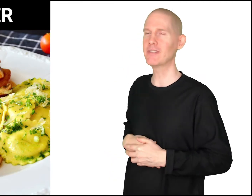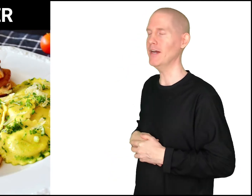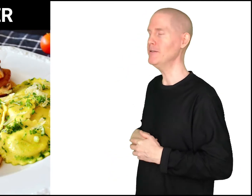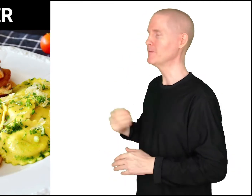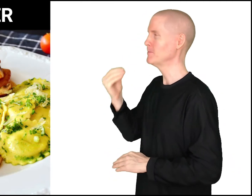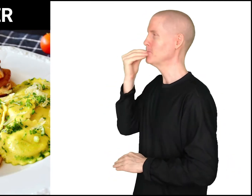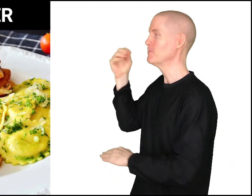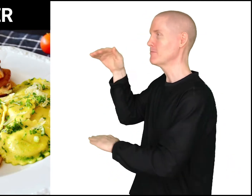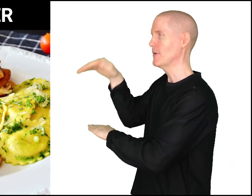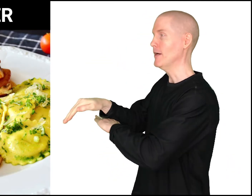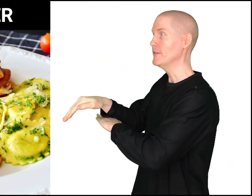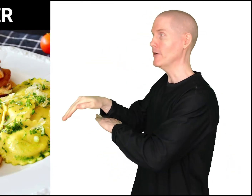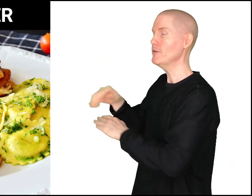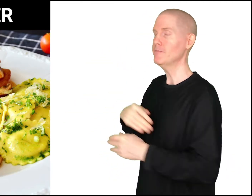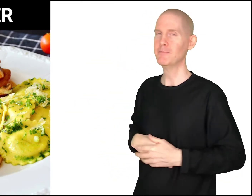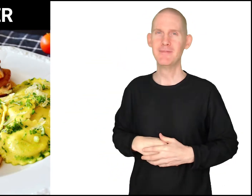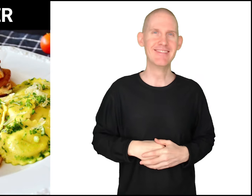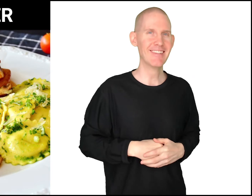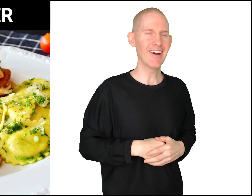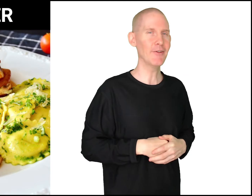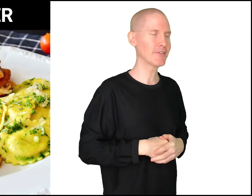side, dinner. Other side,